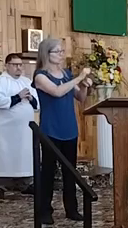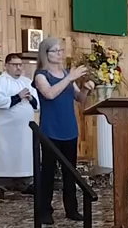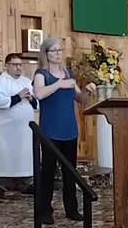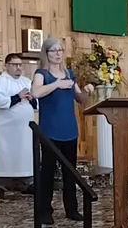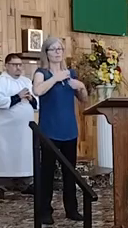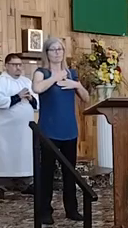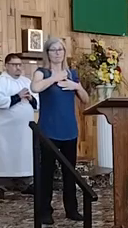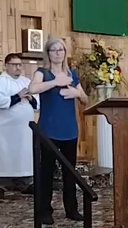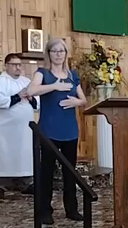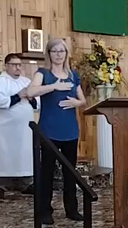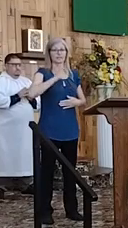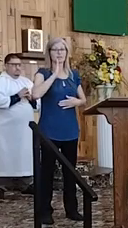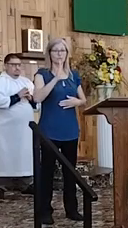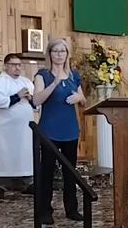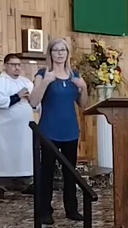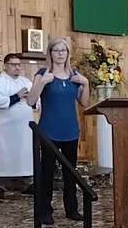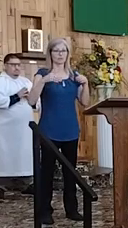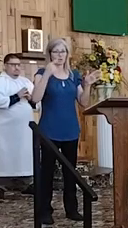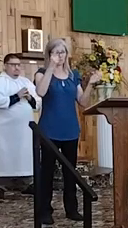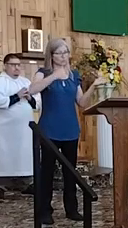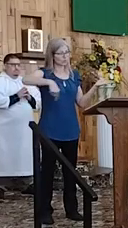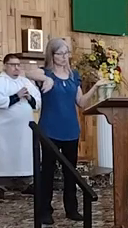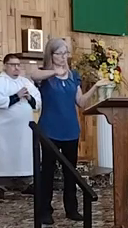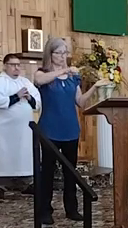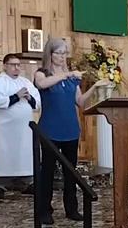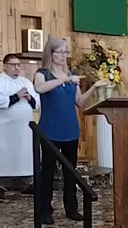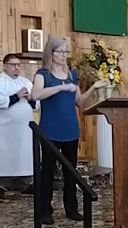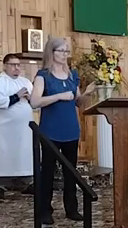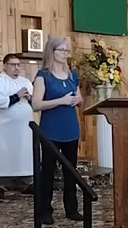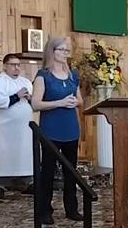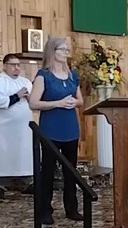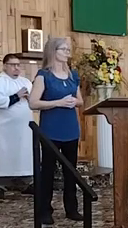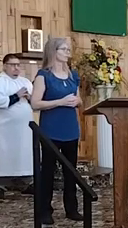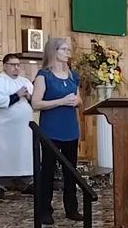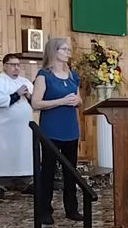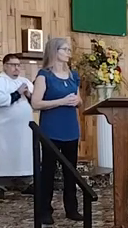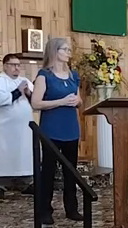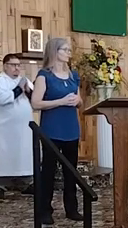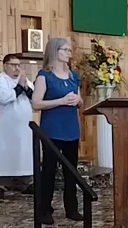body, which will be given up for you."